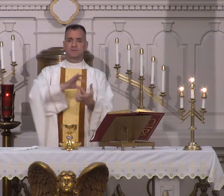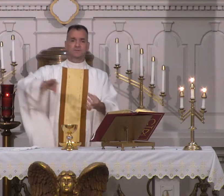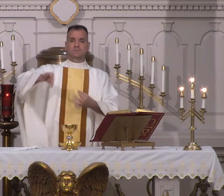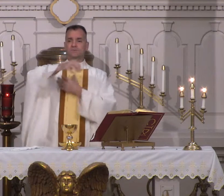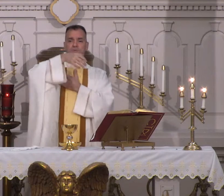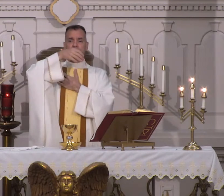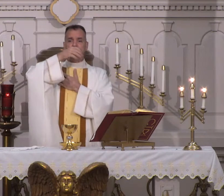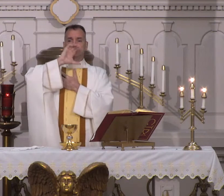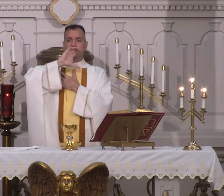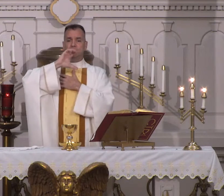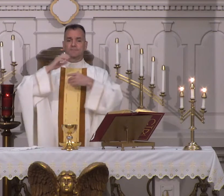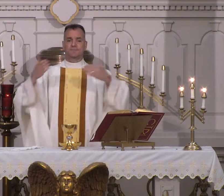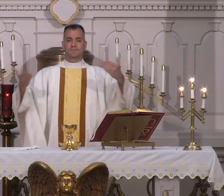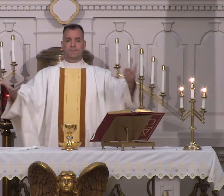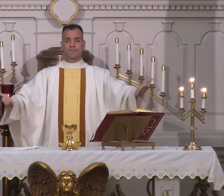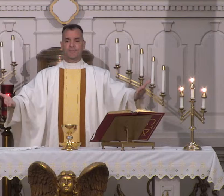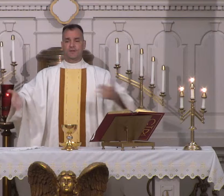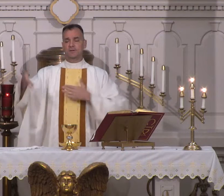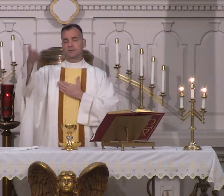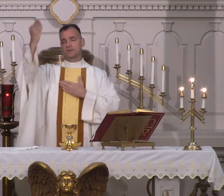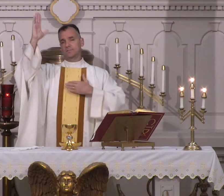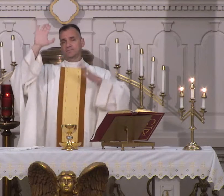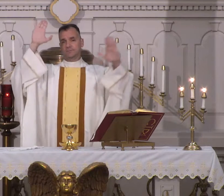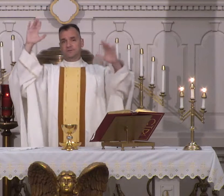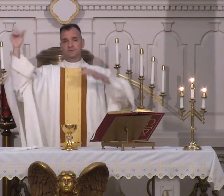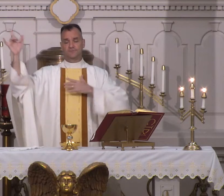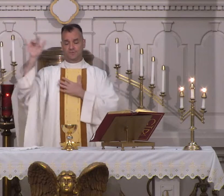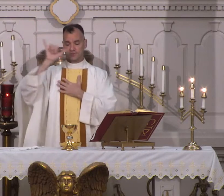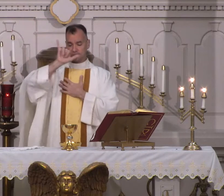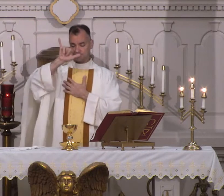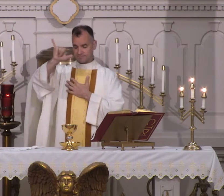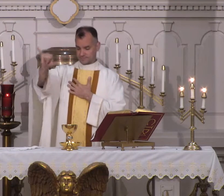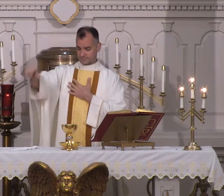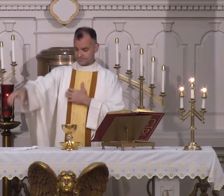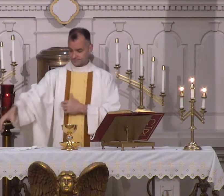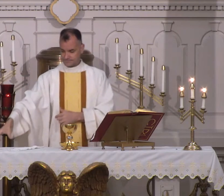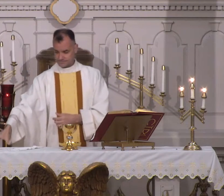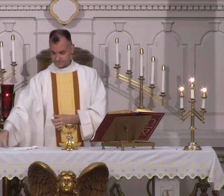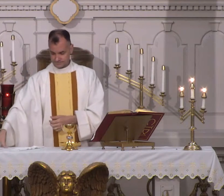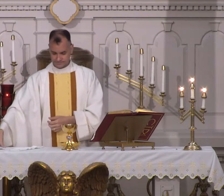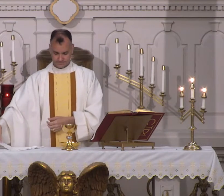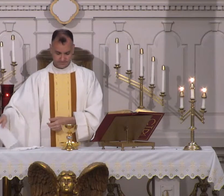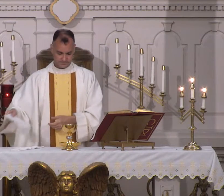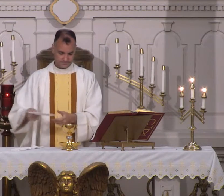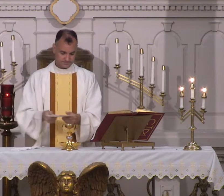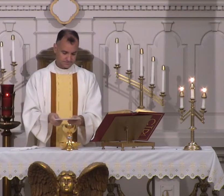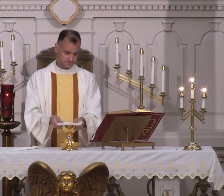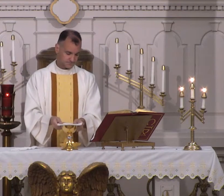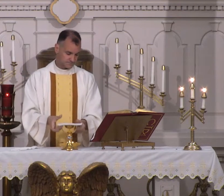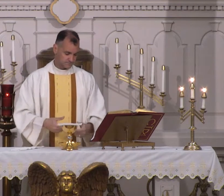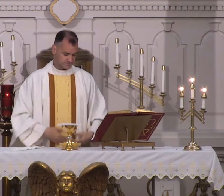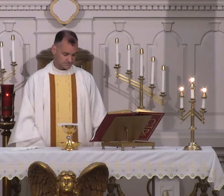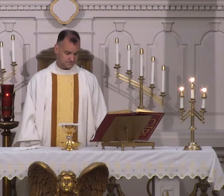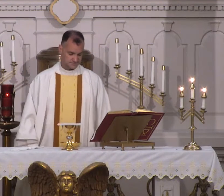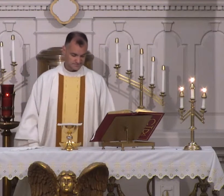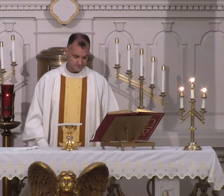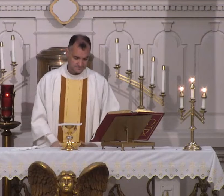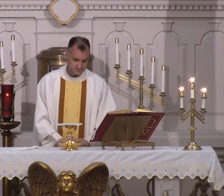human hands, it will become our spiritual drink. Blessed be God forever.